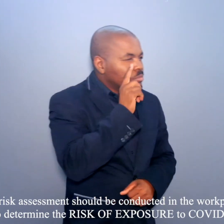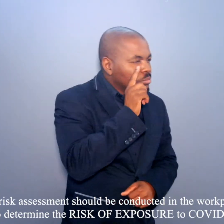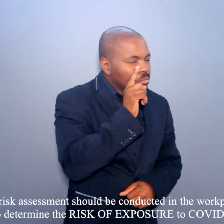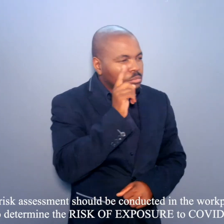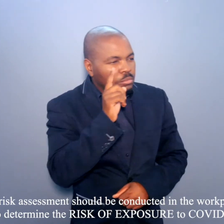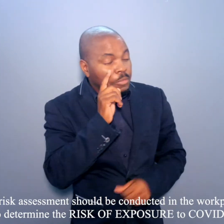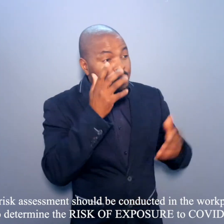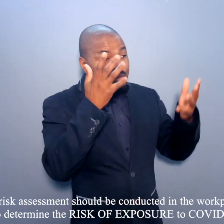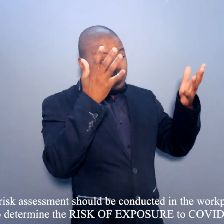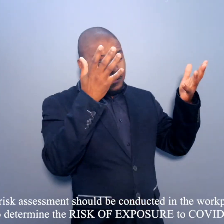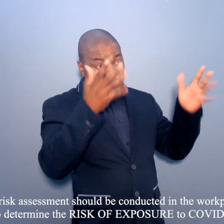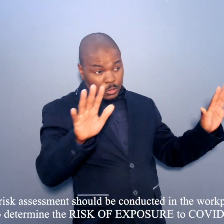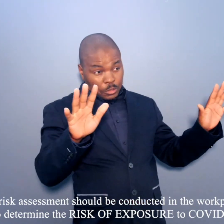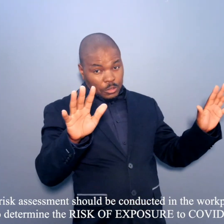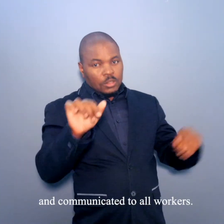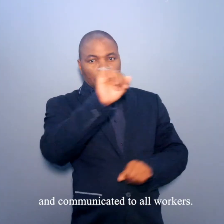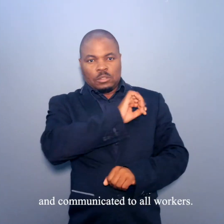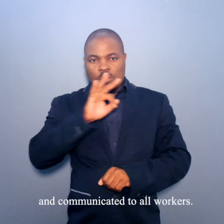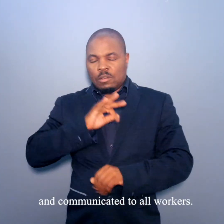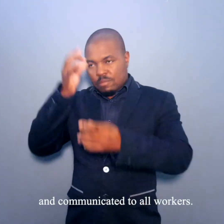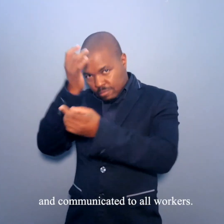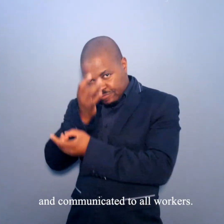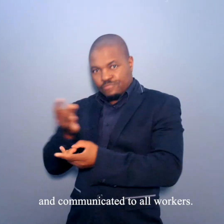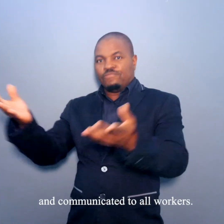and communicated to workers.